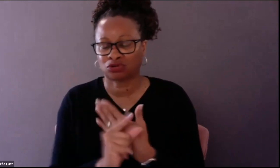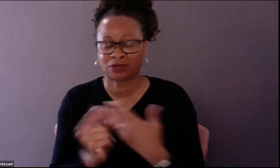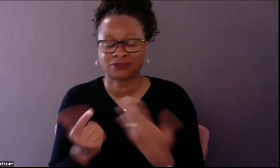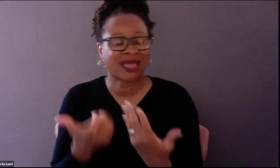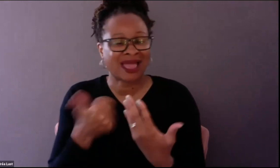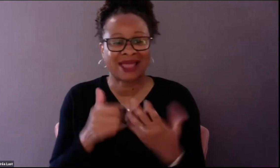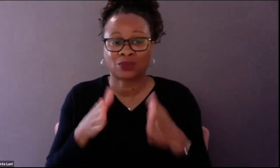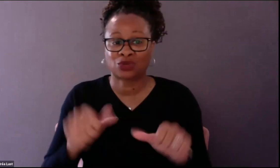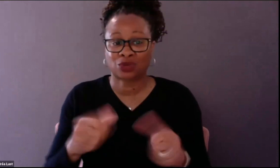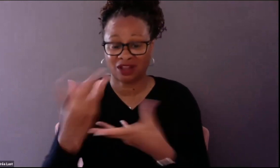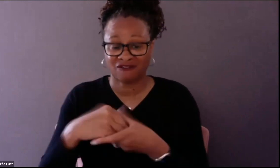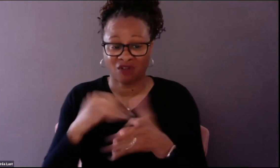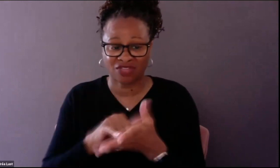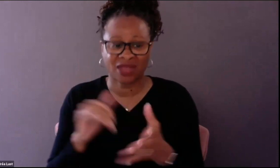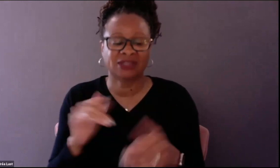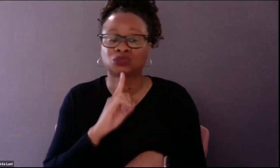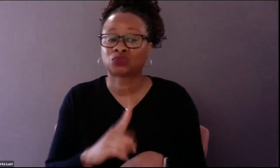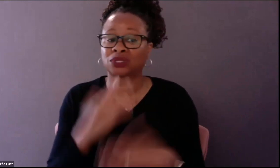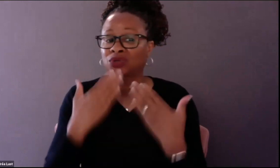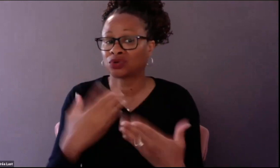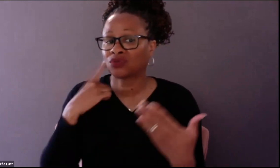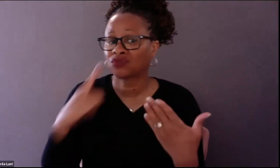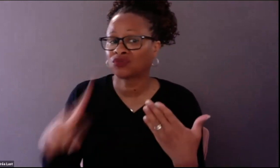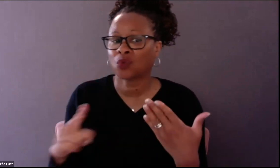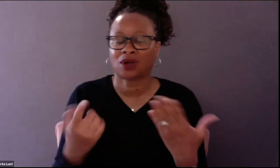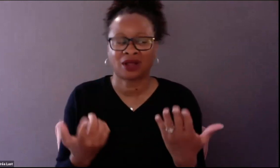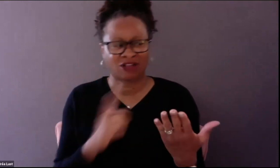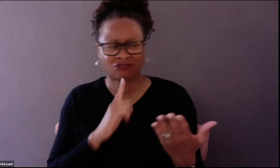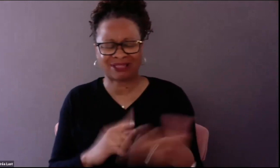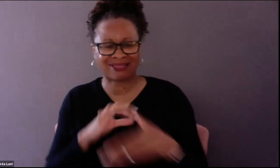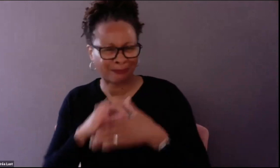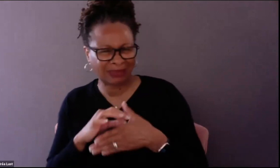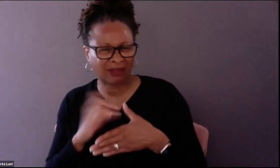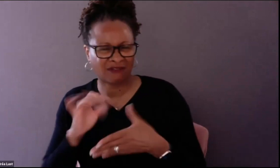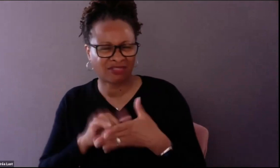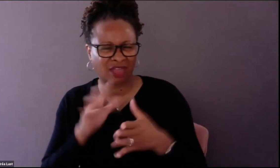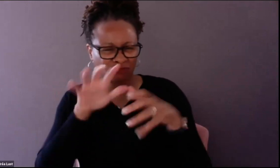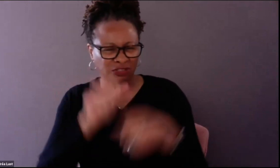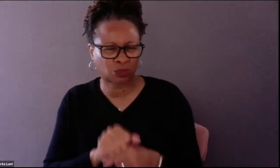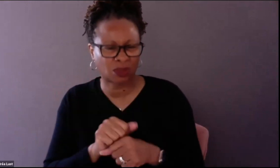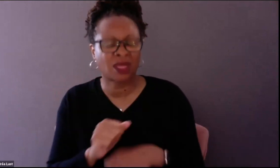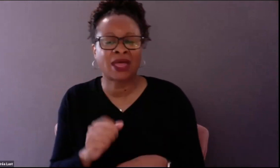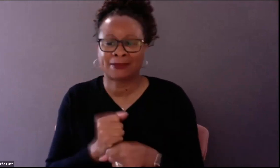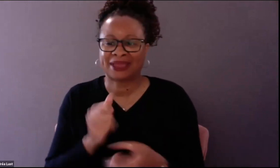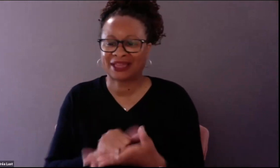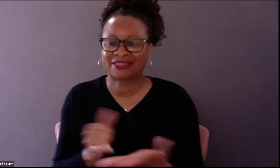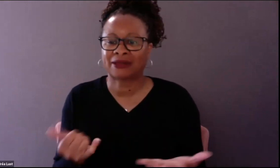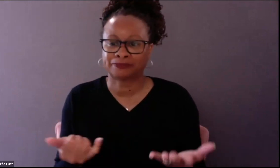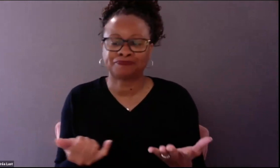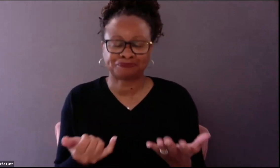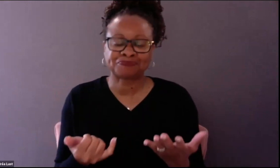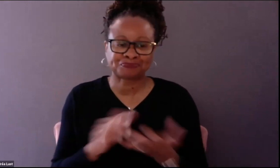think is is good for the sustenance of the ritual, and making that something that can